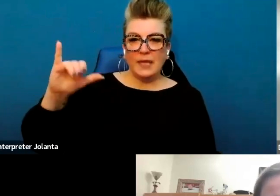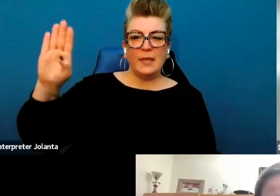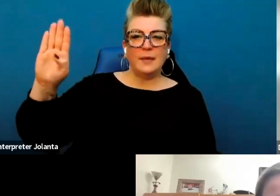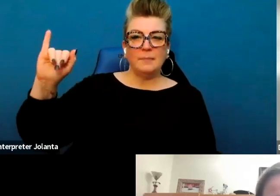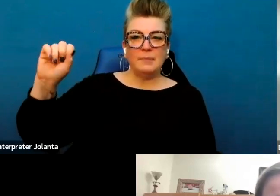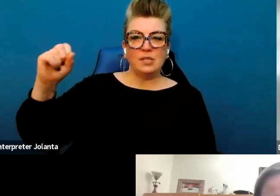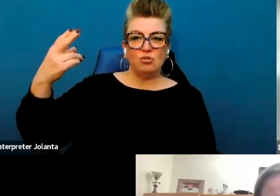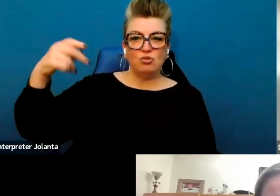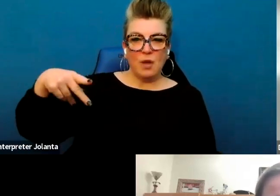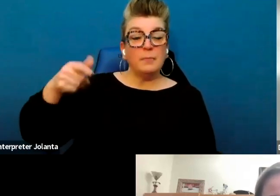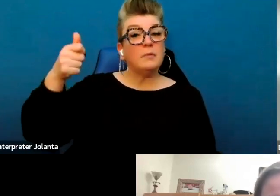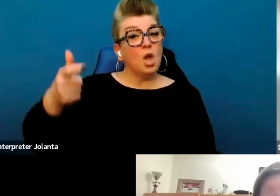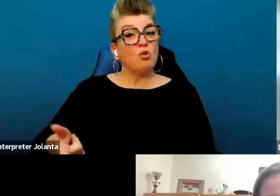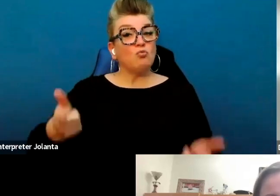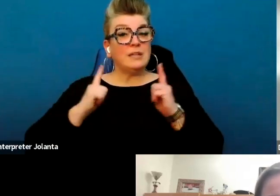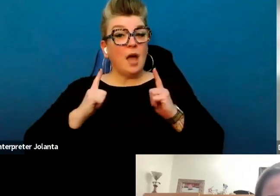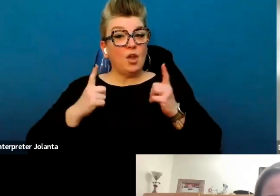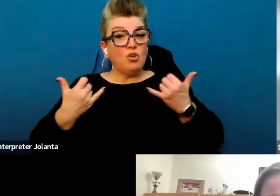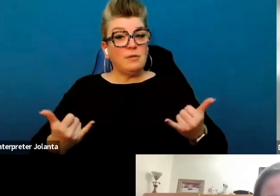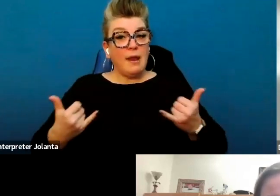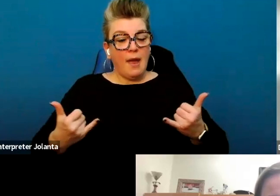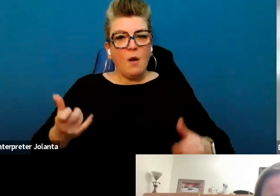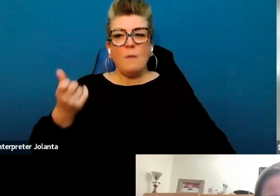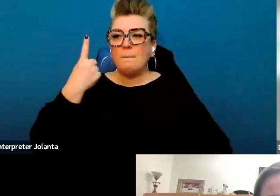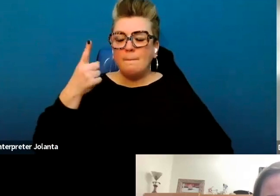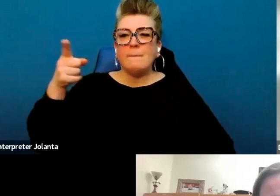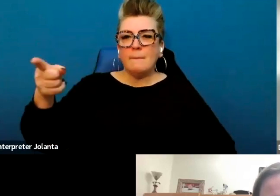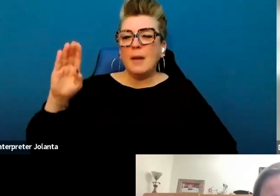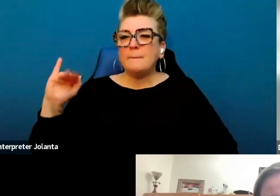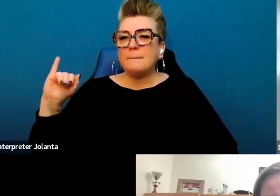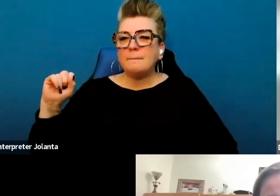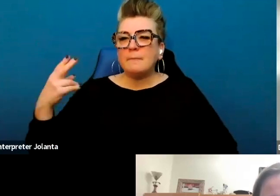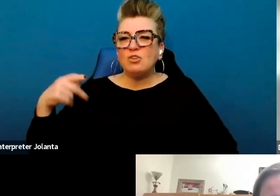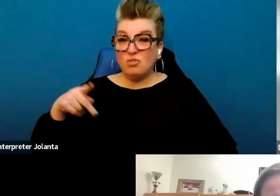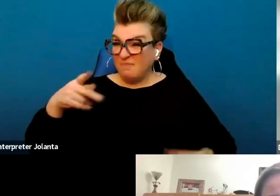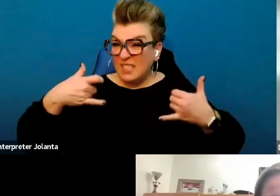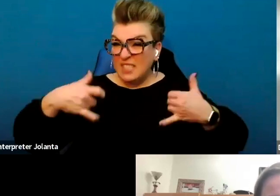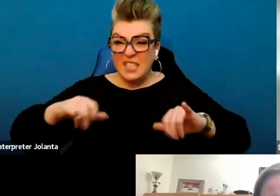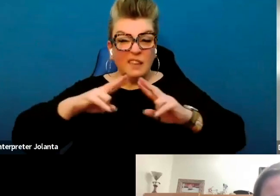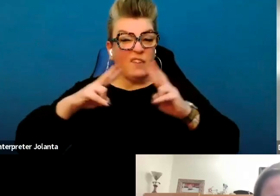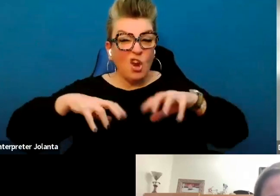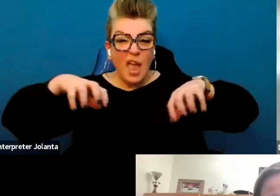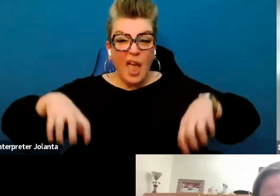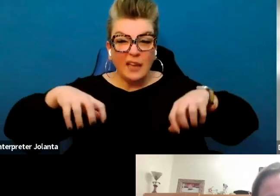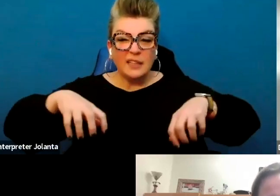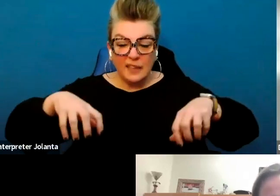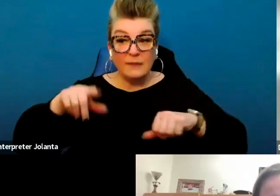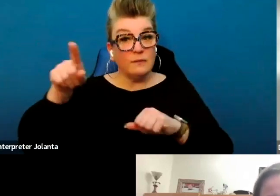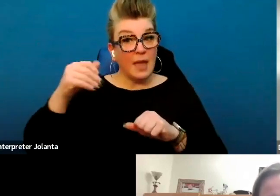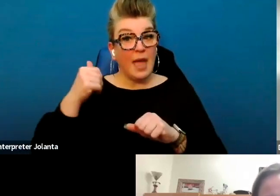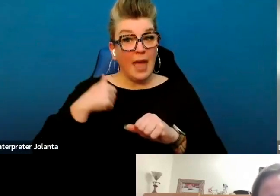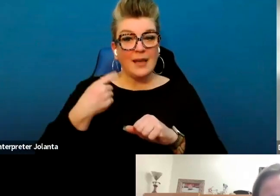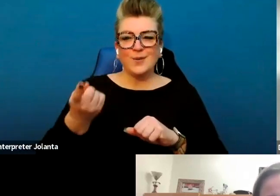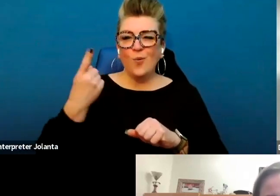like she's retired now, but she's still active, and she actually has a